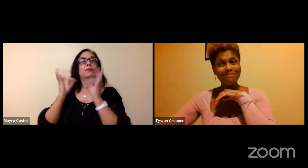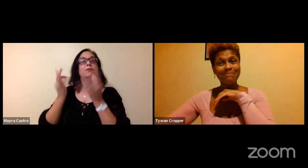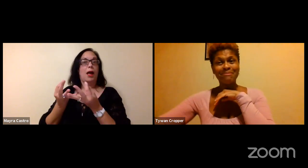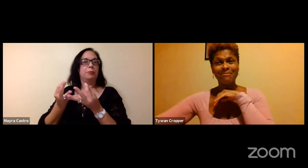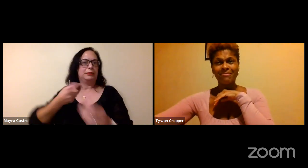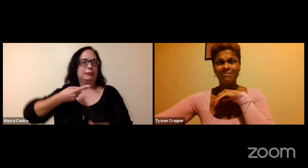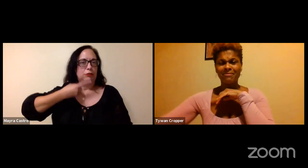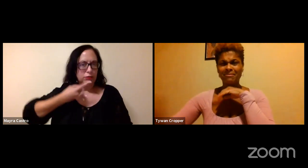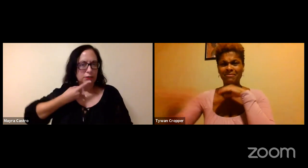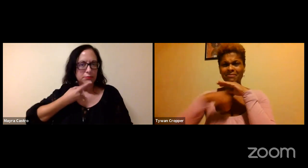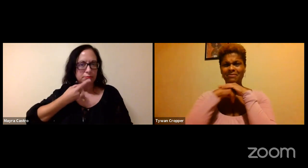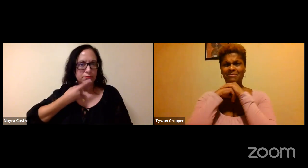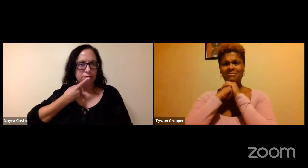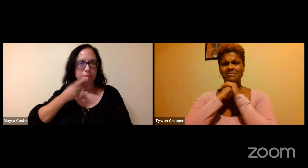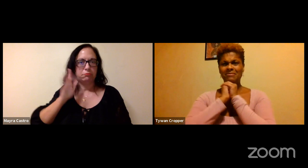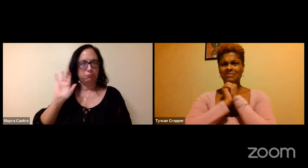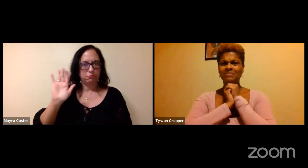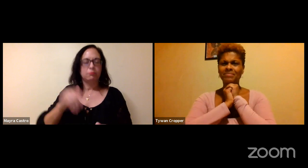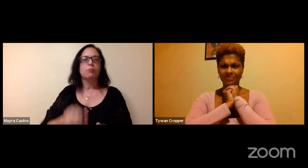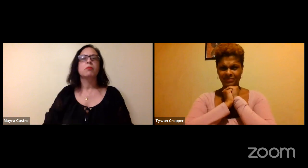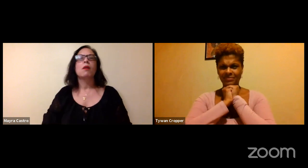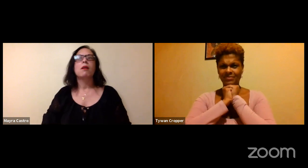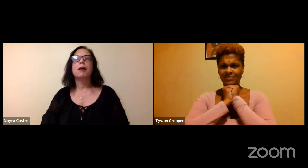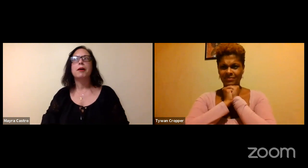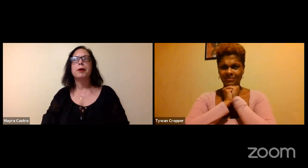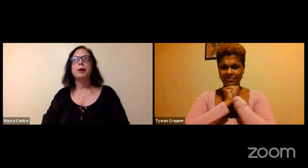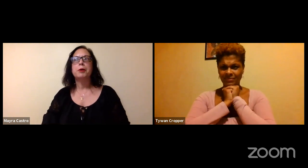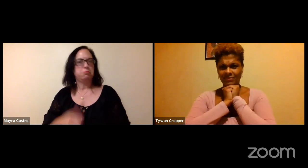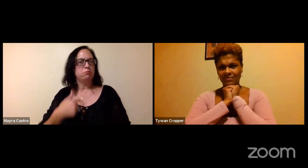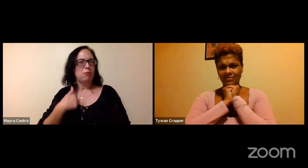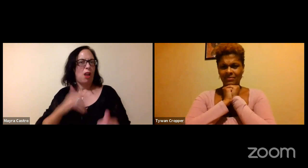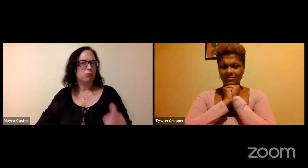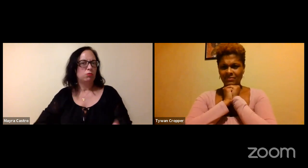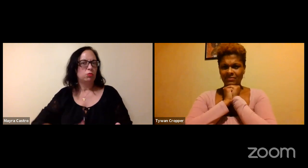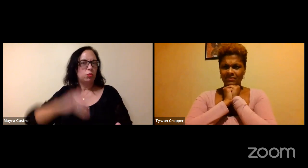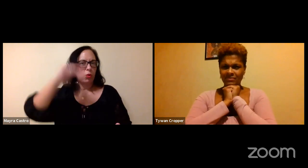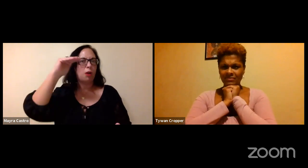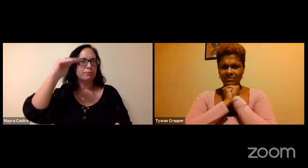deaf. My family is hearing.